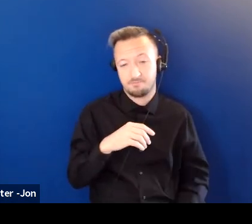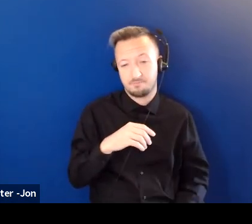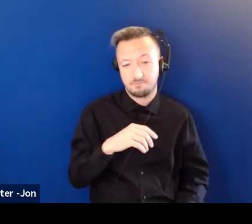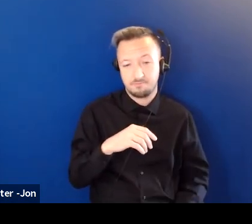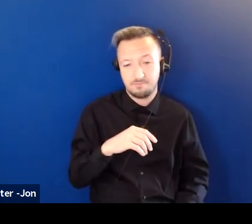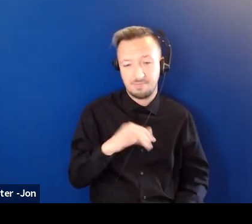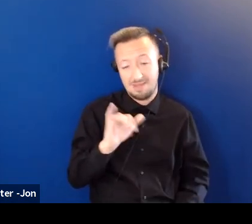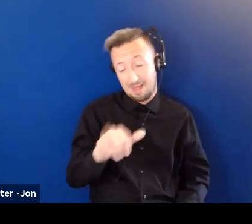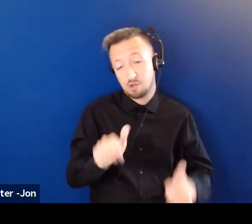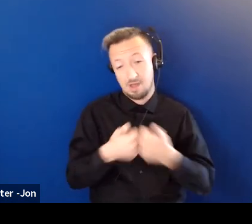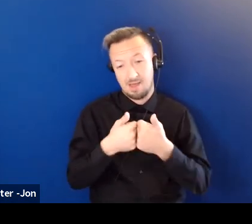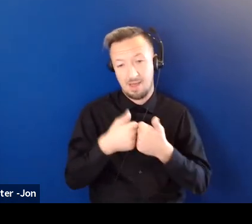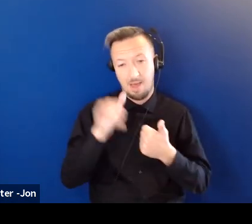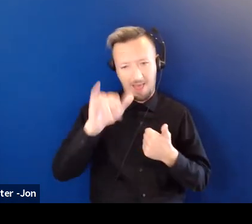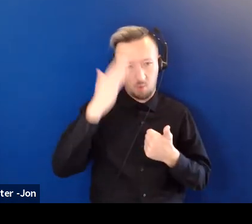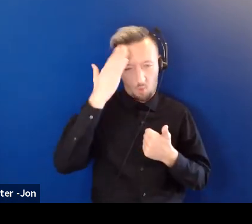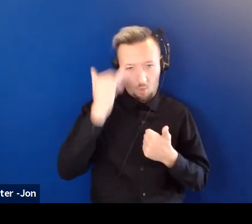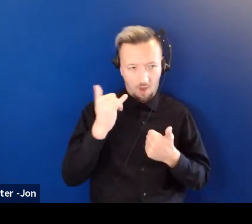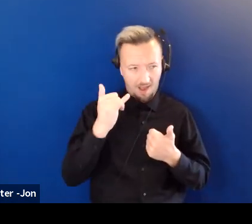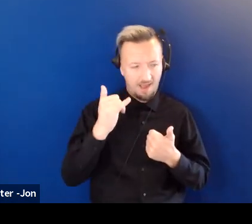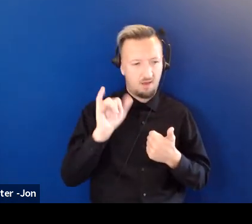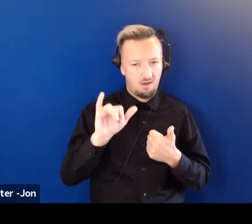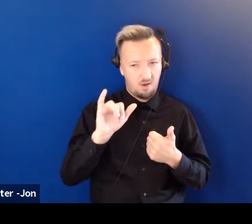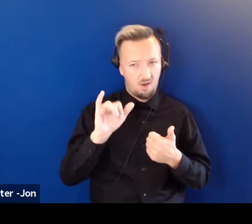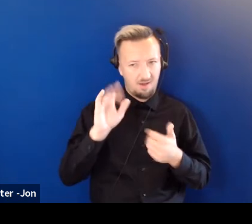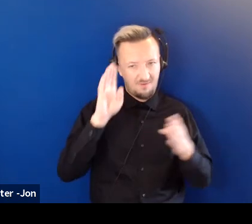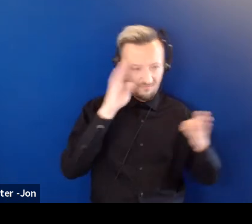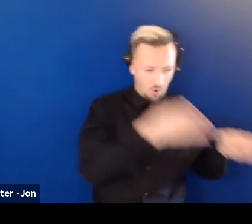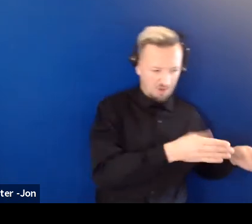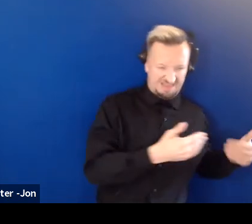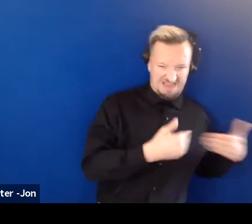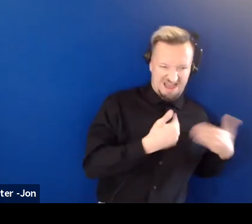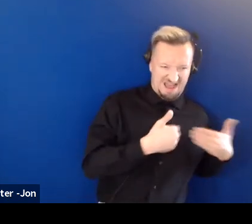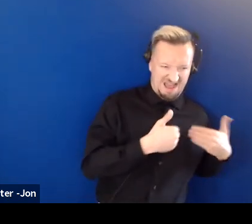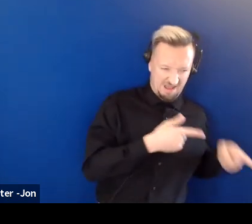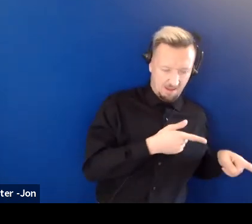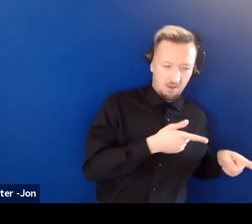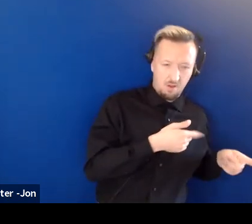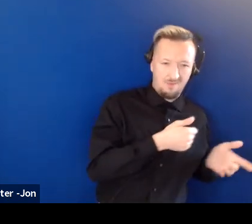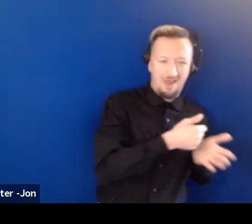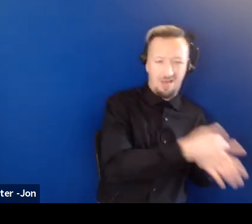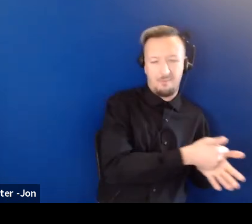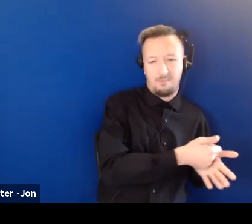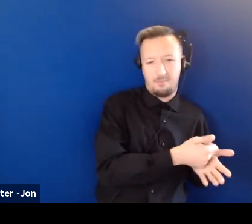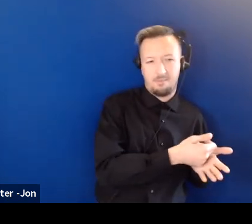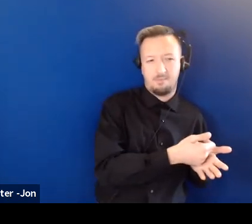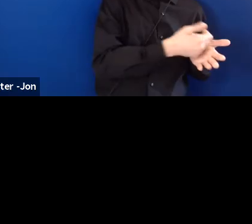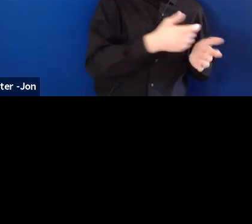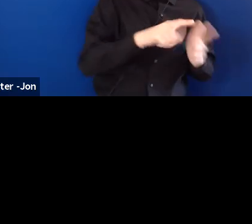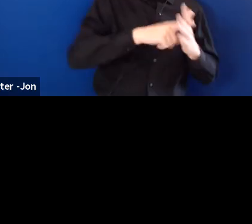we came to this idea of, man, if we could be serving these youth a little bit younger. Aja, do you want to add anything?